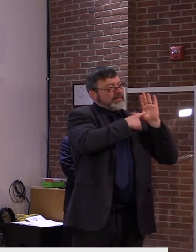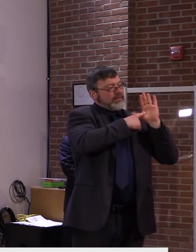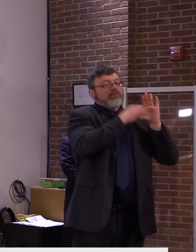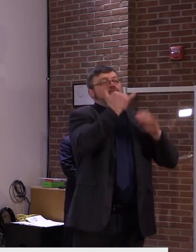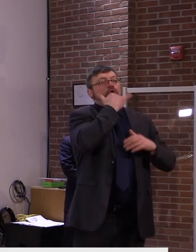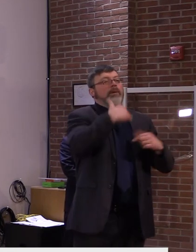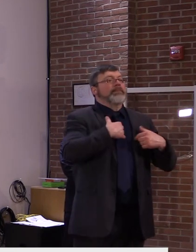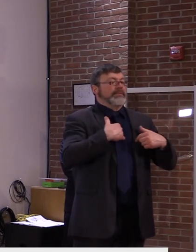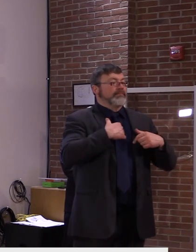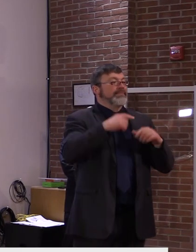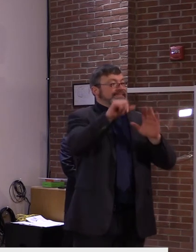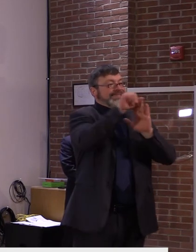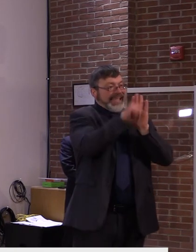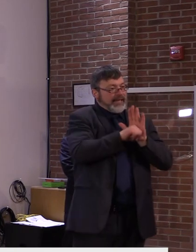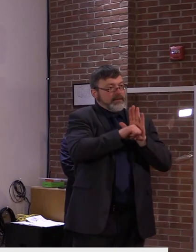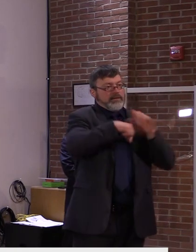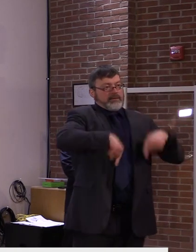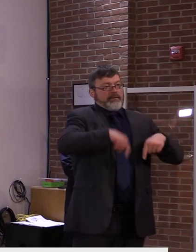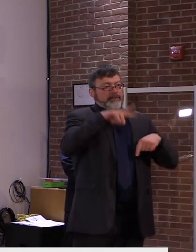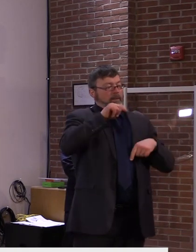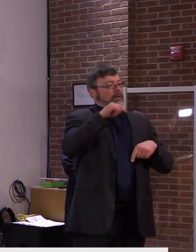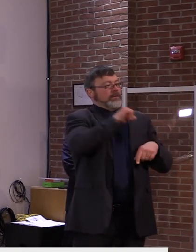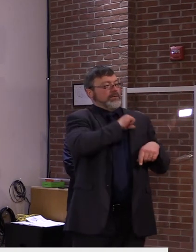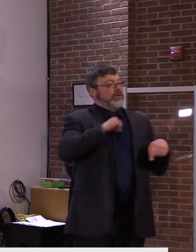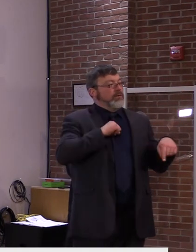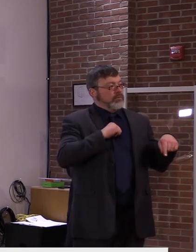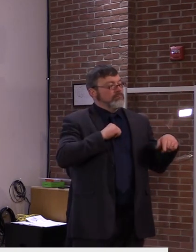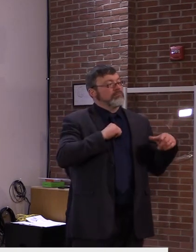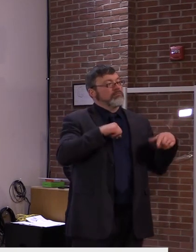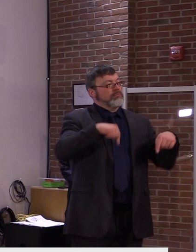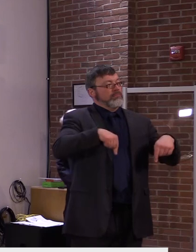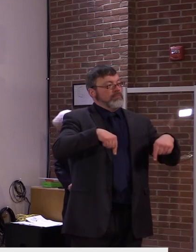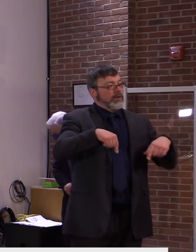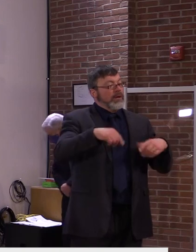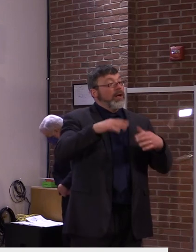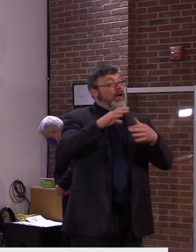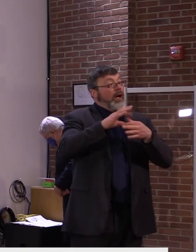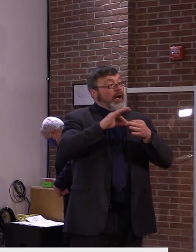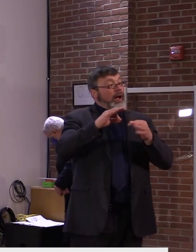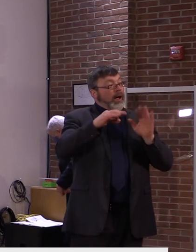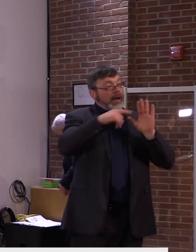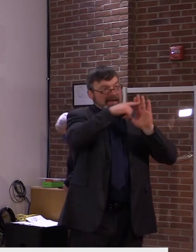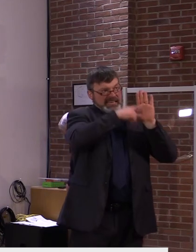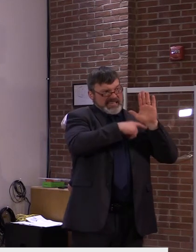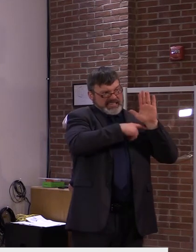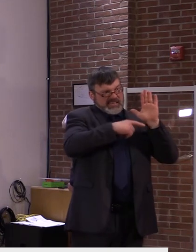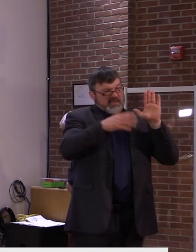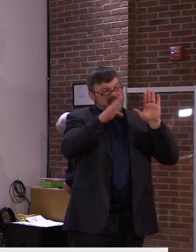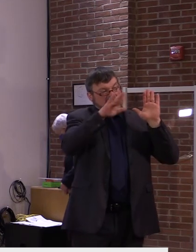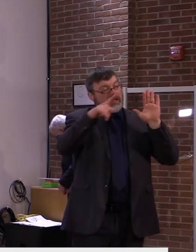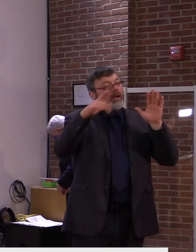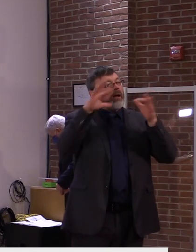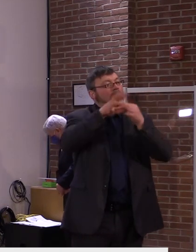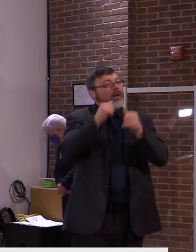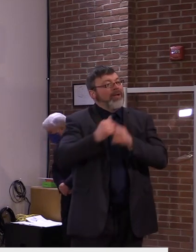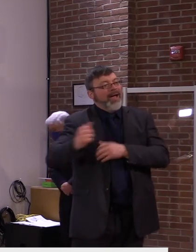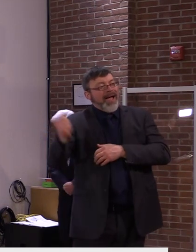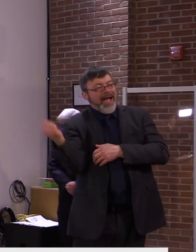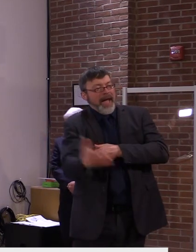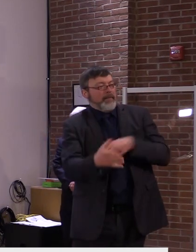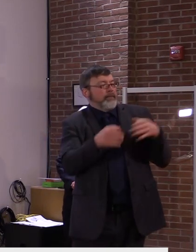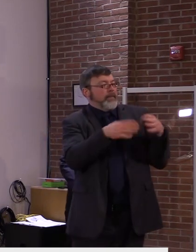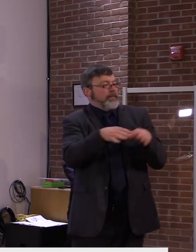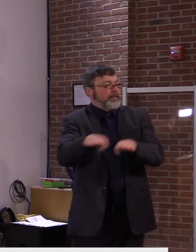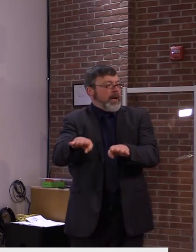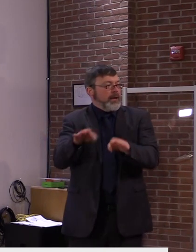money's going to the general fund, not necessarily to to education or something, but. Well, as you might recall in the last, I don't